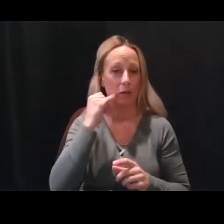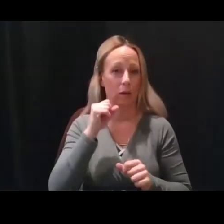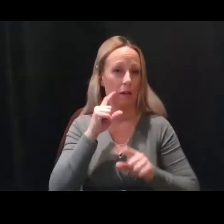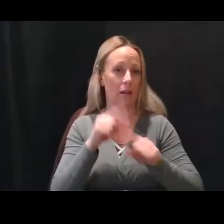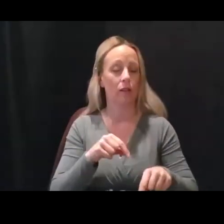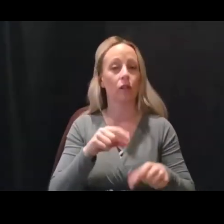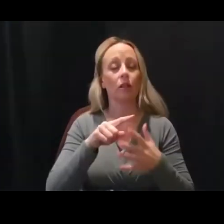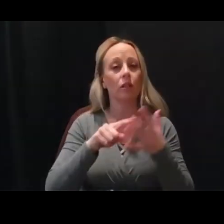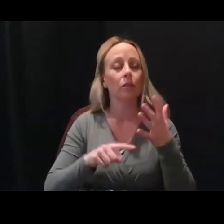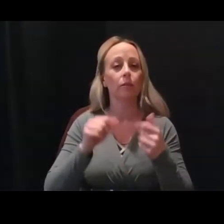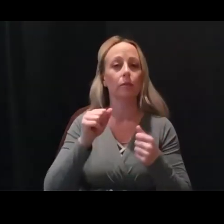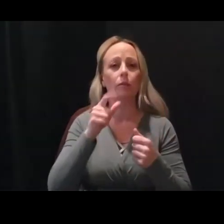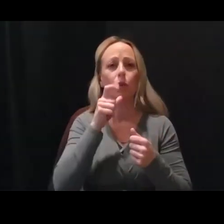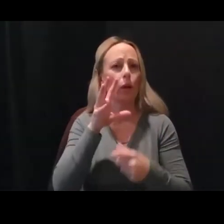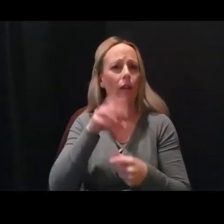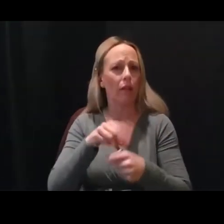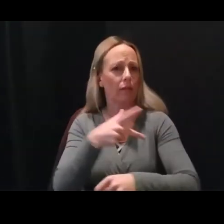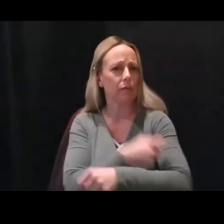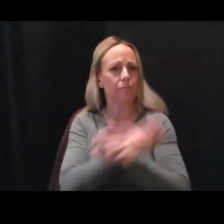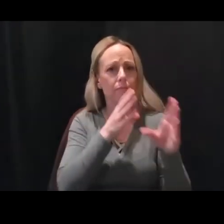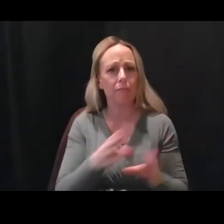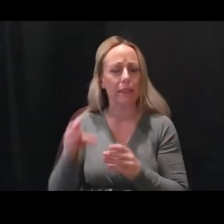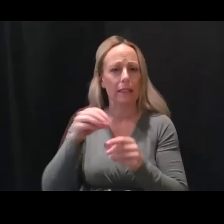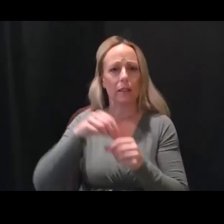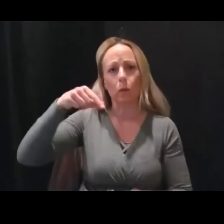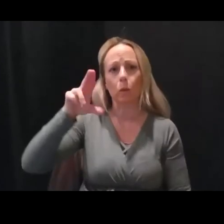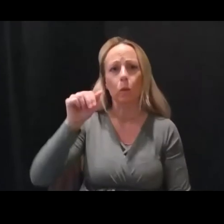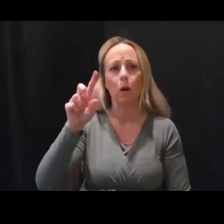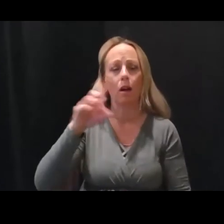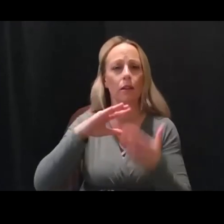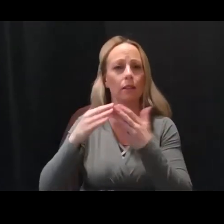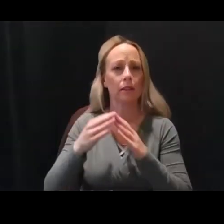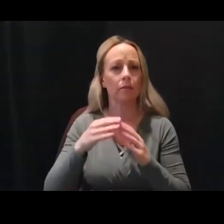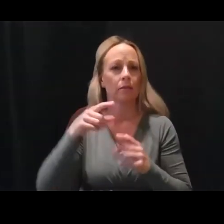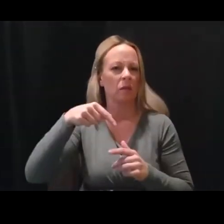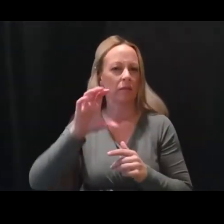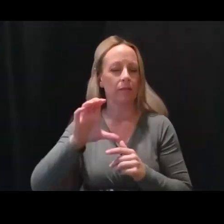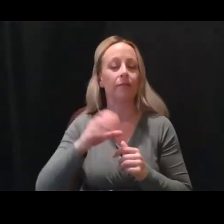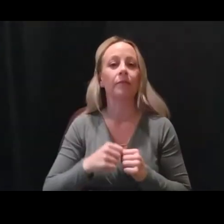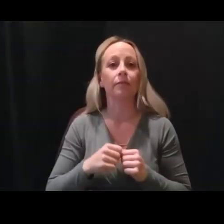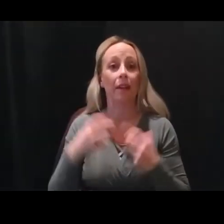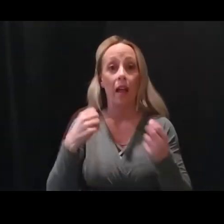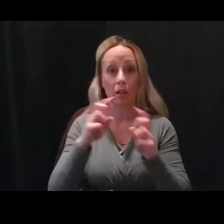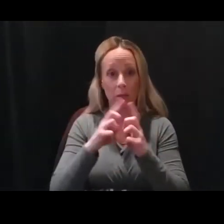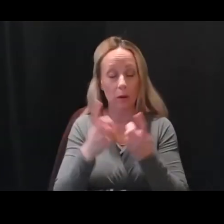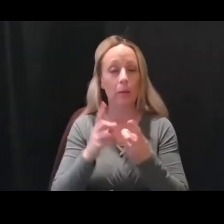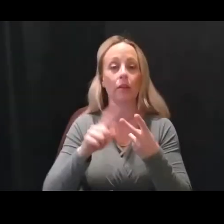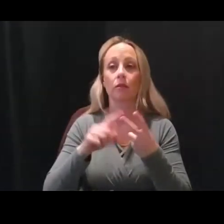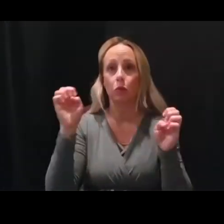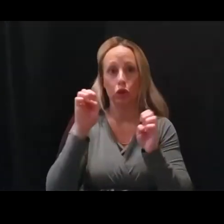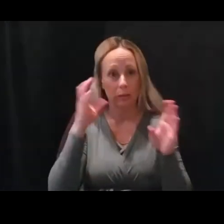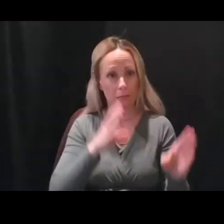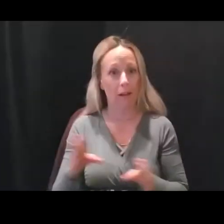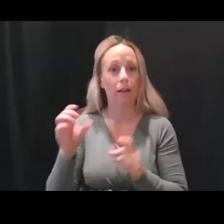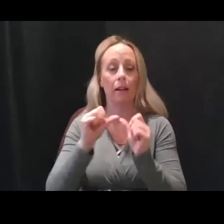is involved in the vaccination planning in the Quad Cities? Well, our health departments, emergency management agencies,